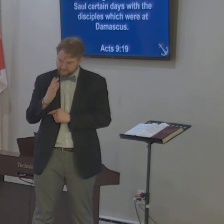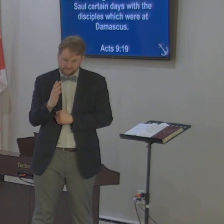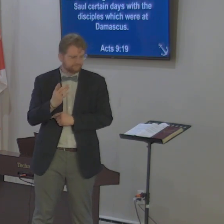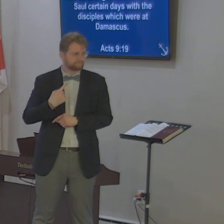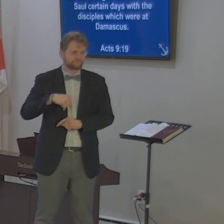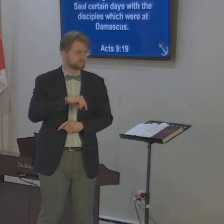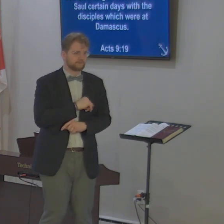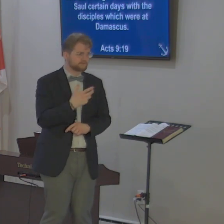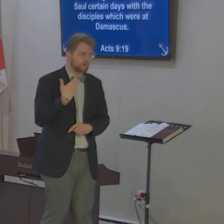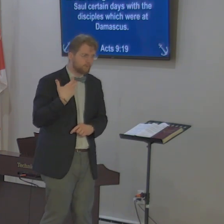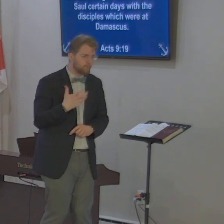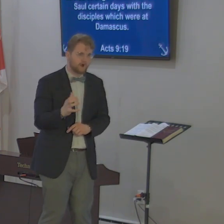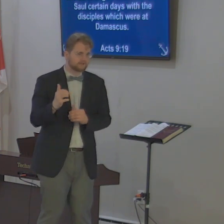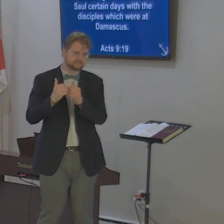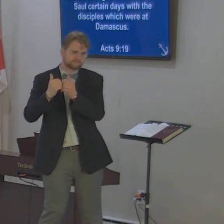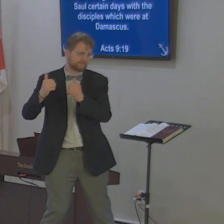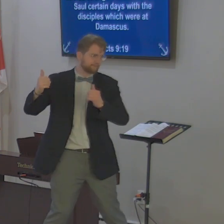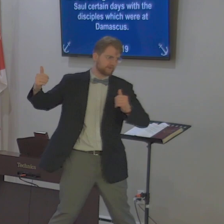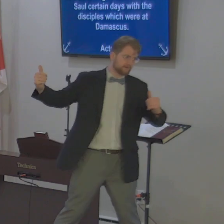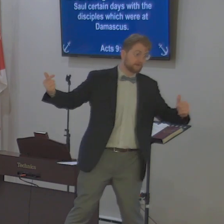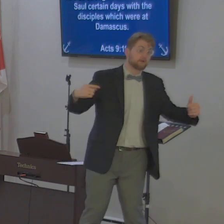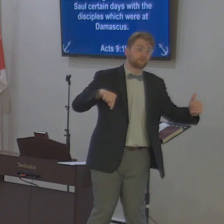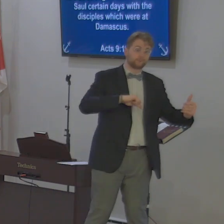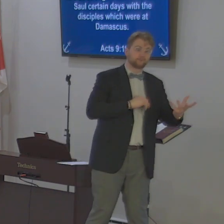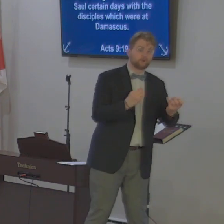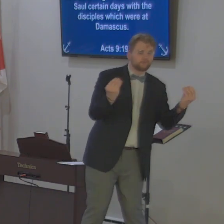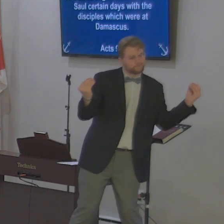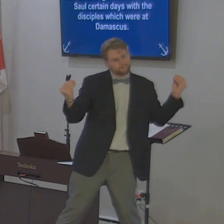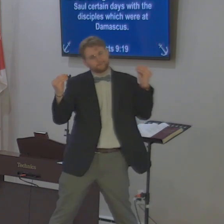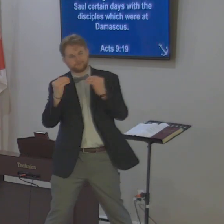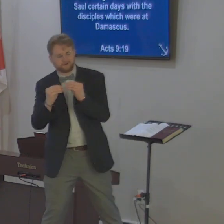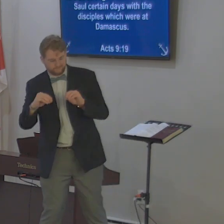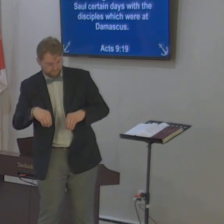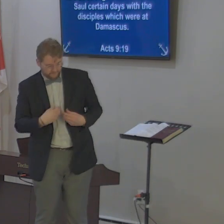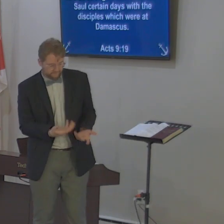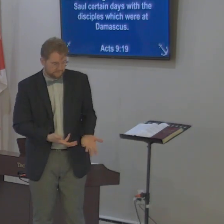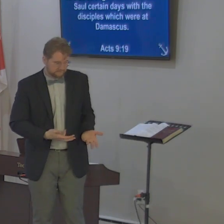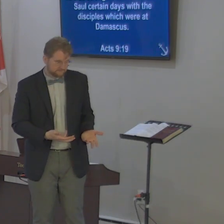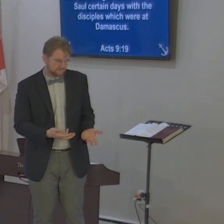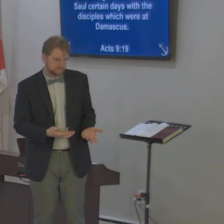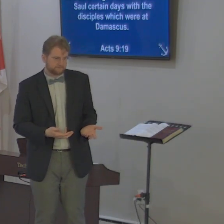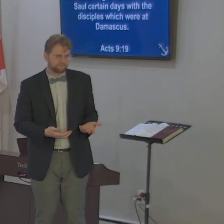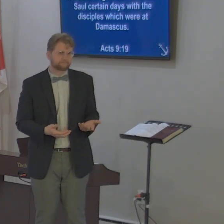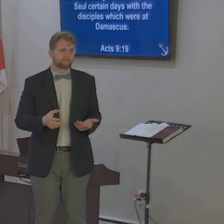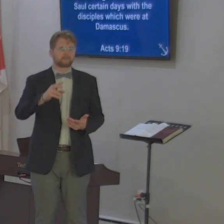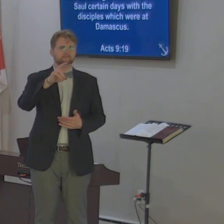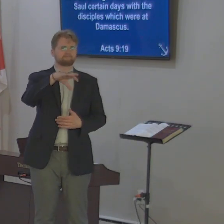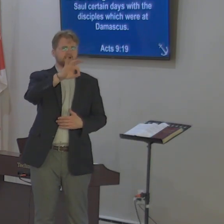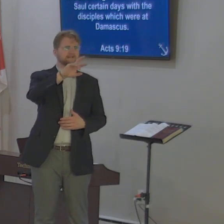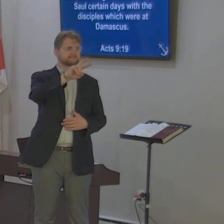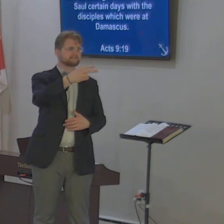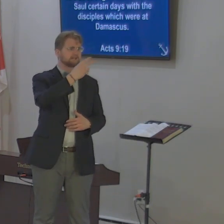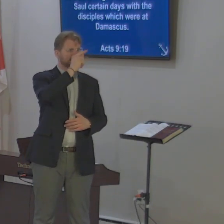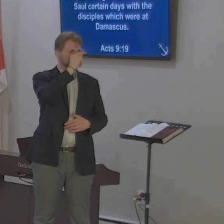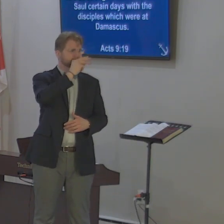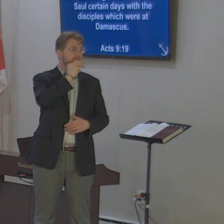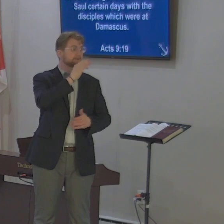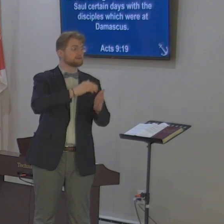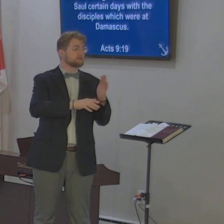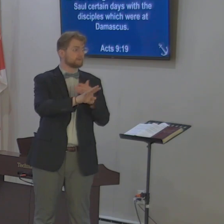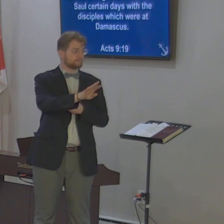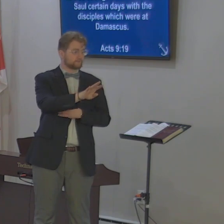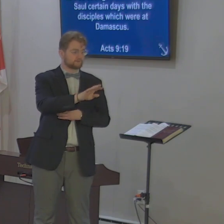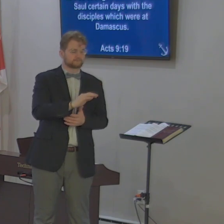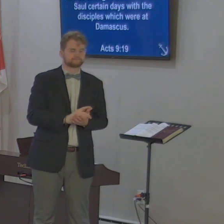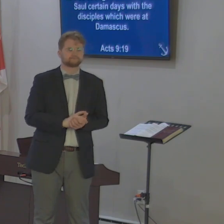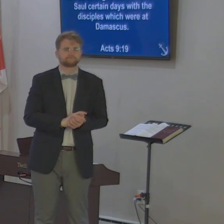away from his providence. We want more of it. Paul would say this later in his life. Flip over there with me real quick. 2 Timothy chapter 4. Paul would say later